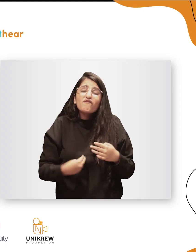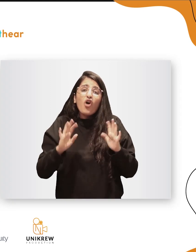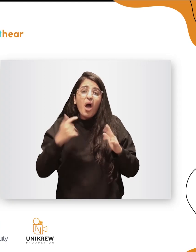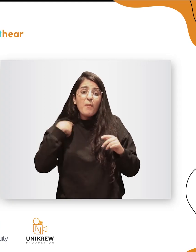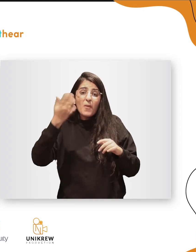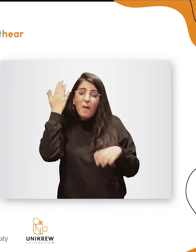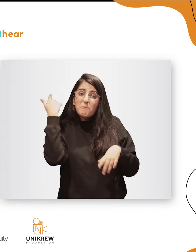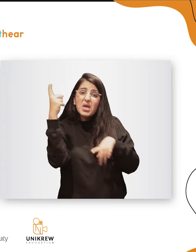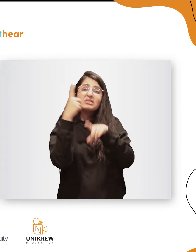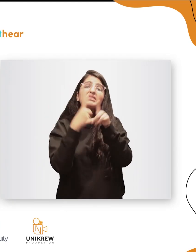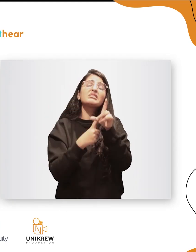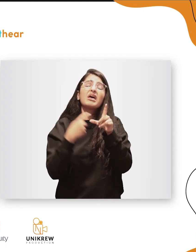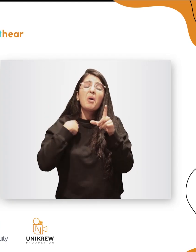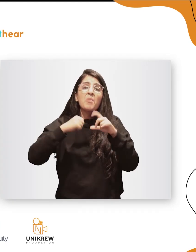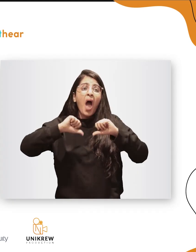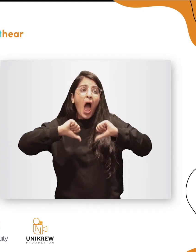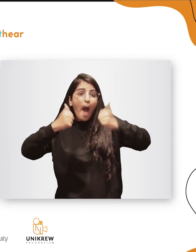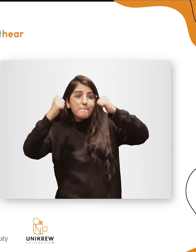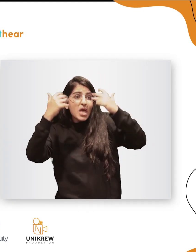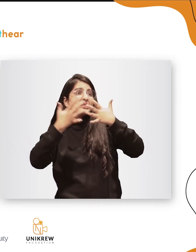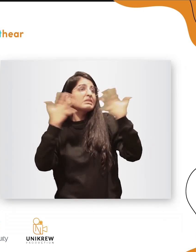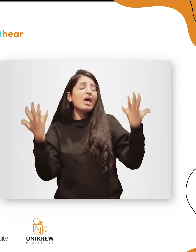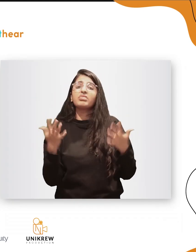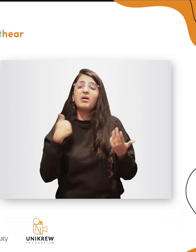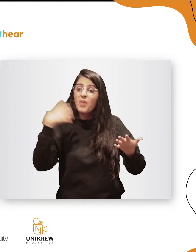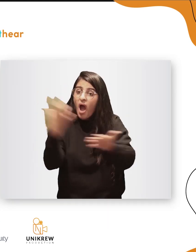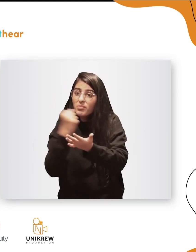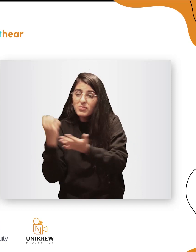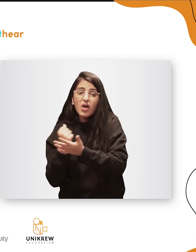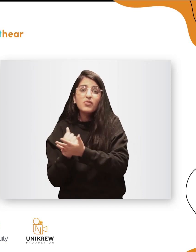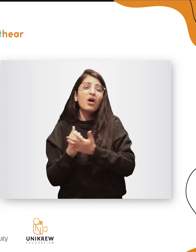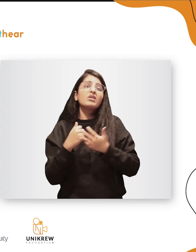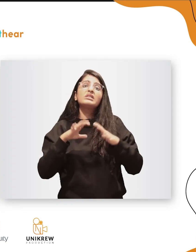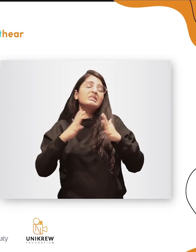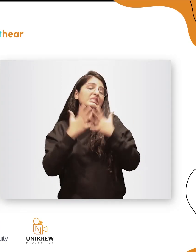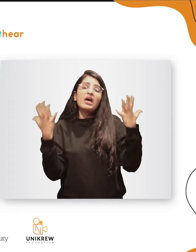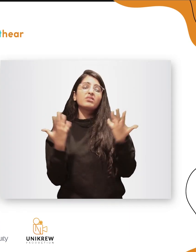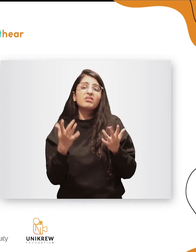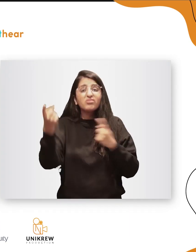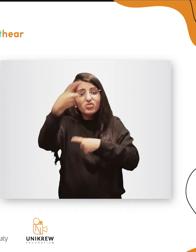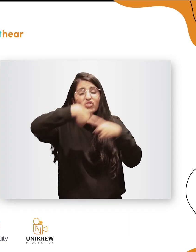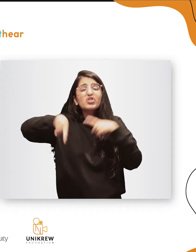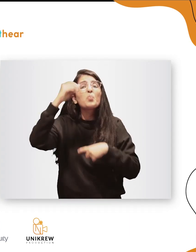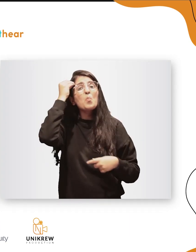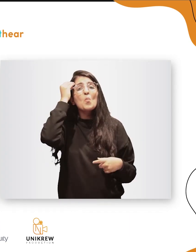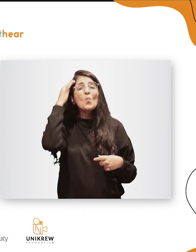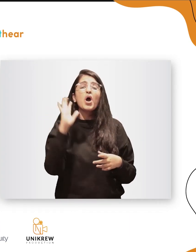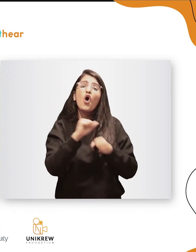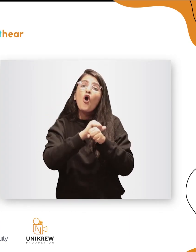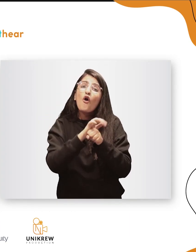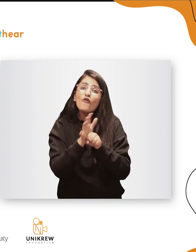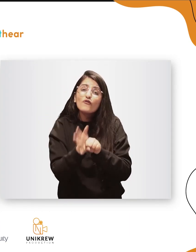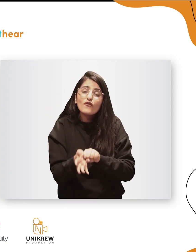been able to achieve as much in this past year as I would have liked. As we all know,